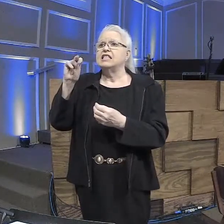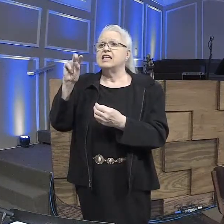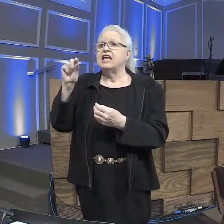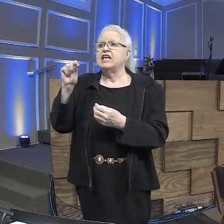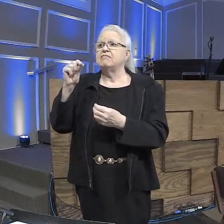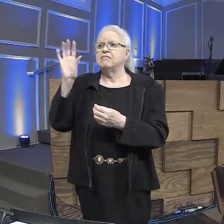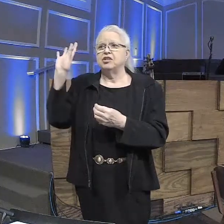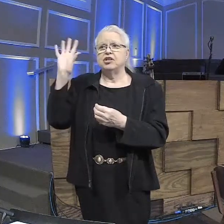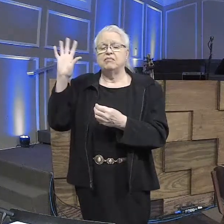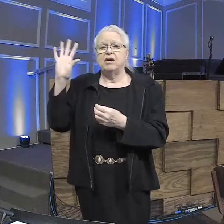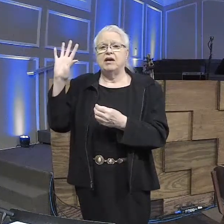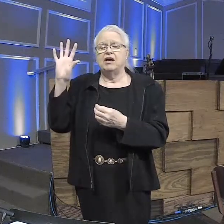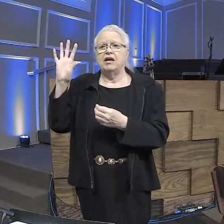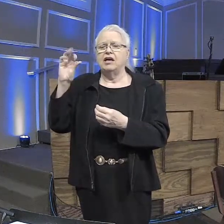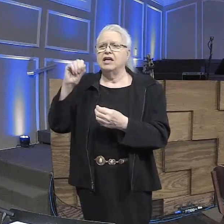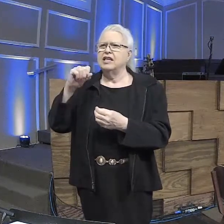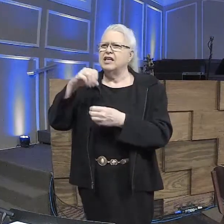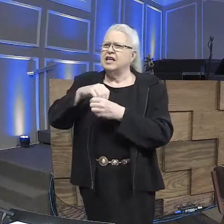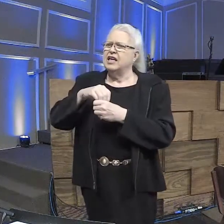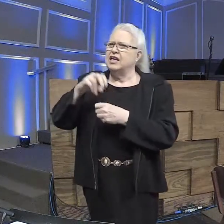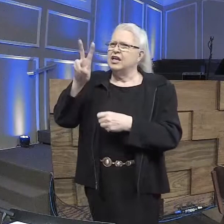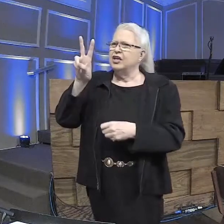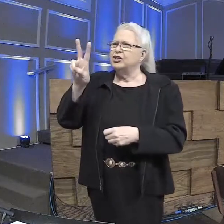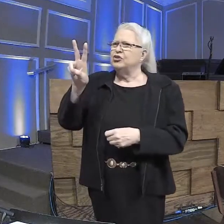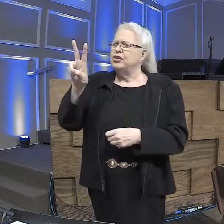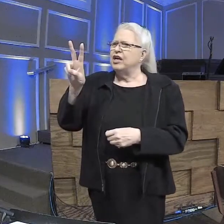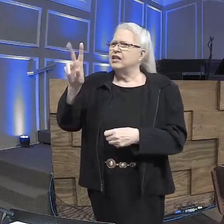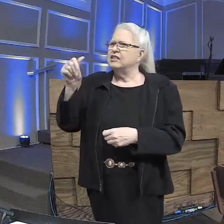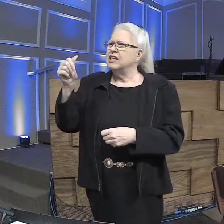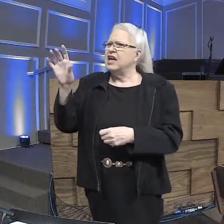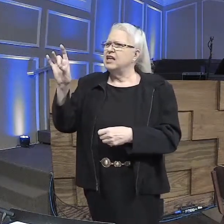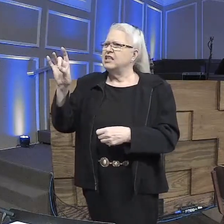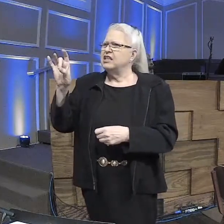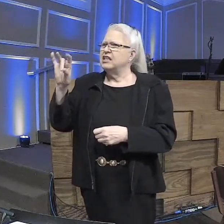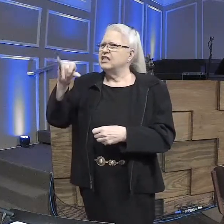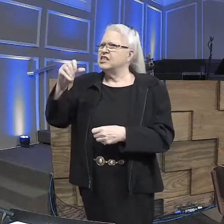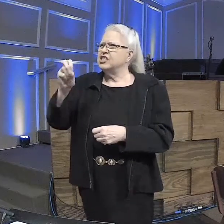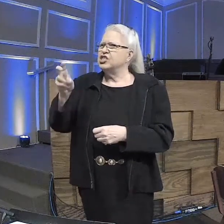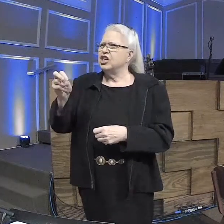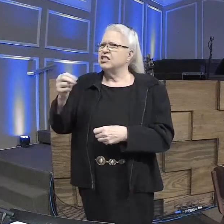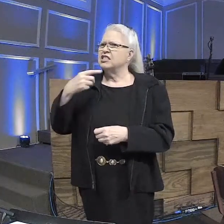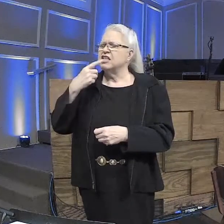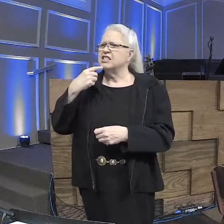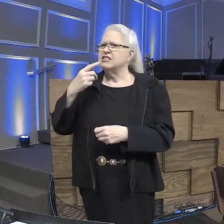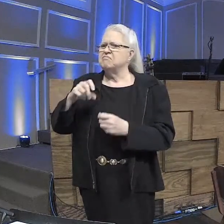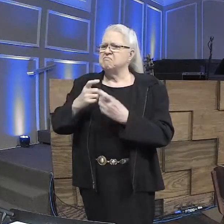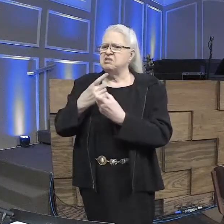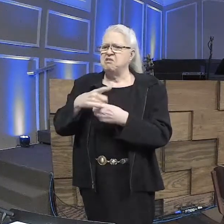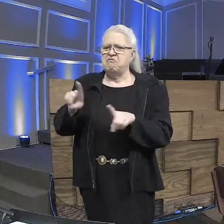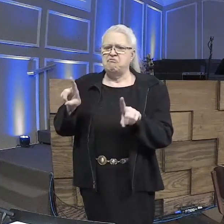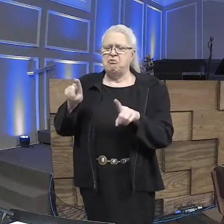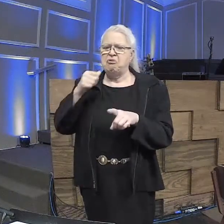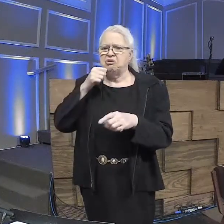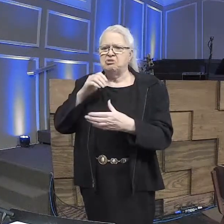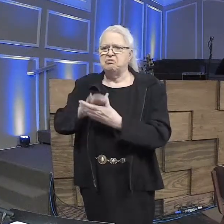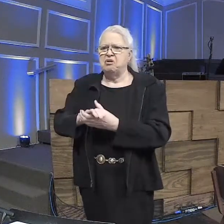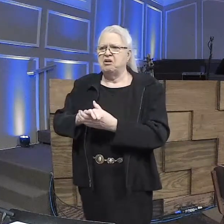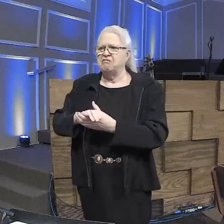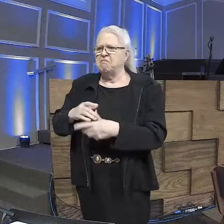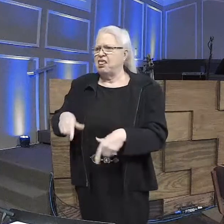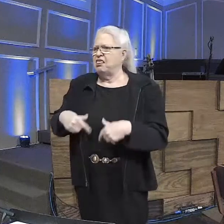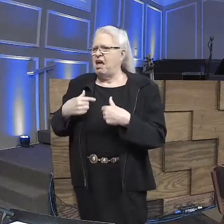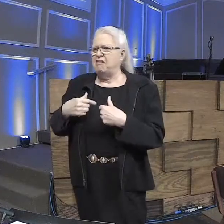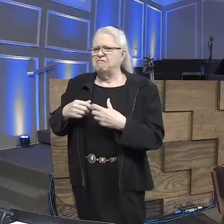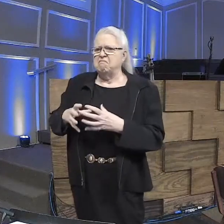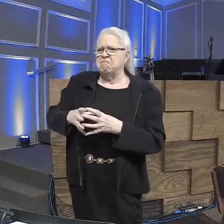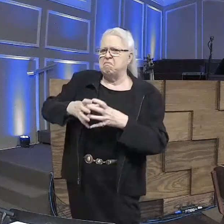2018, Joshua said he was divorcing his wife. He said his life had taken a massive shift,